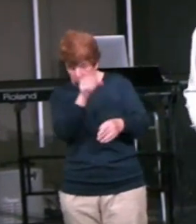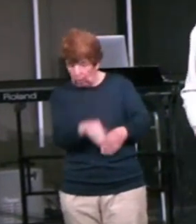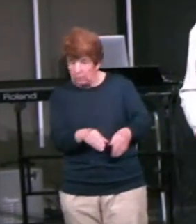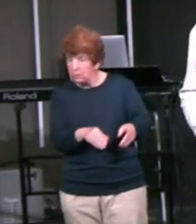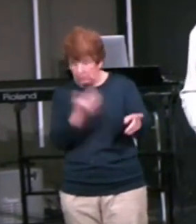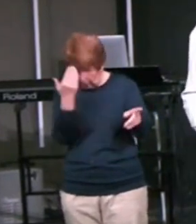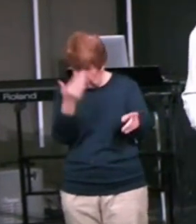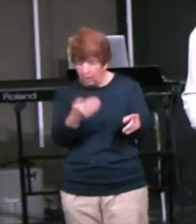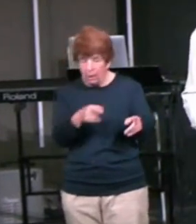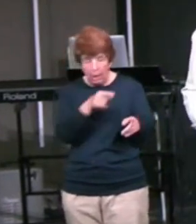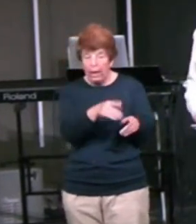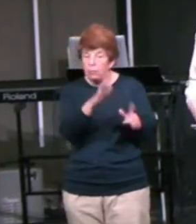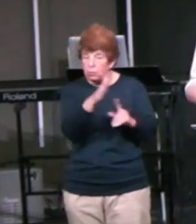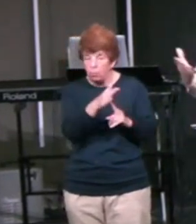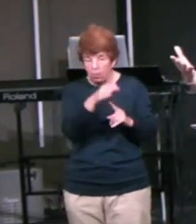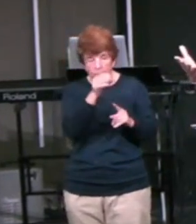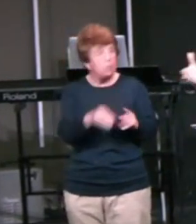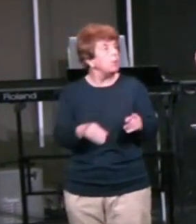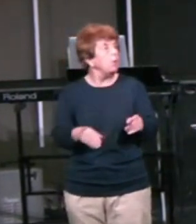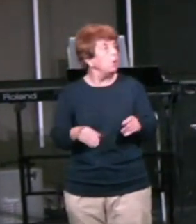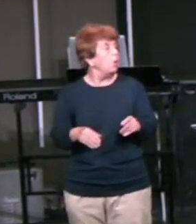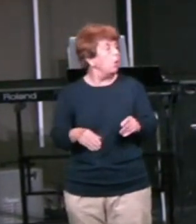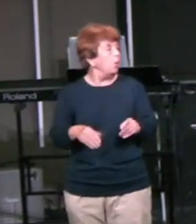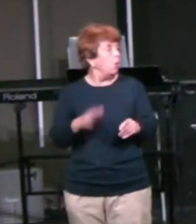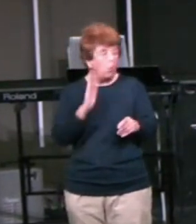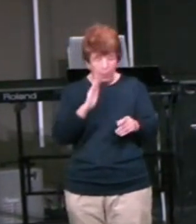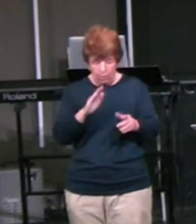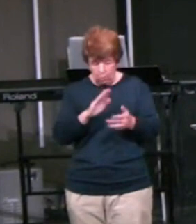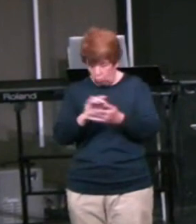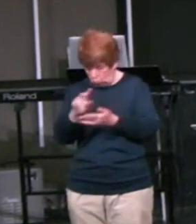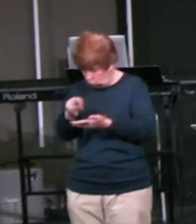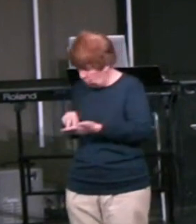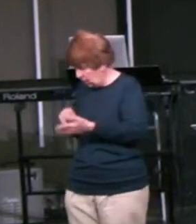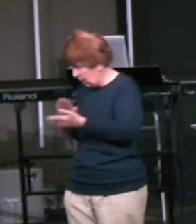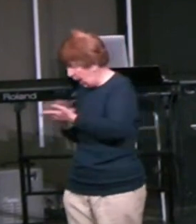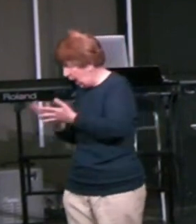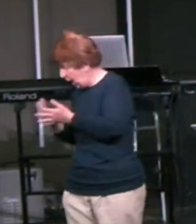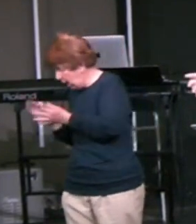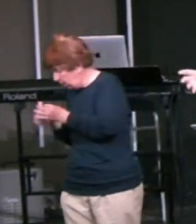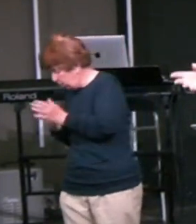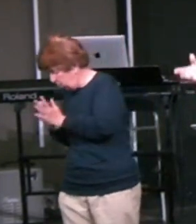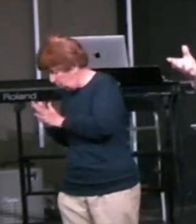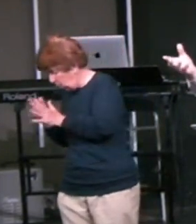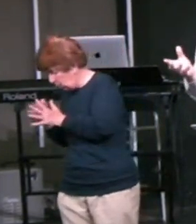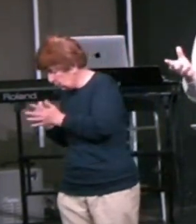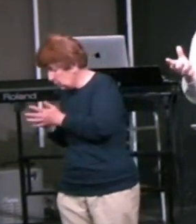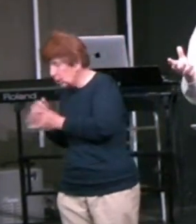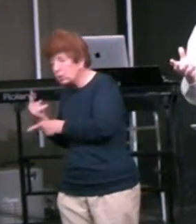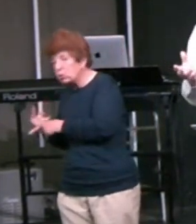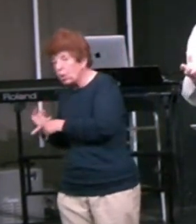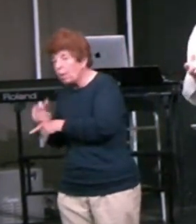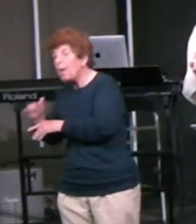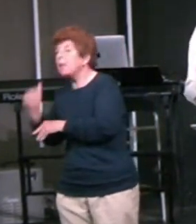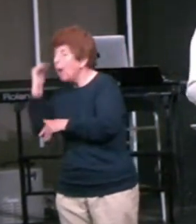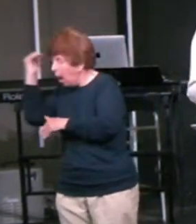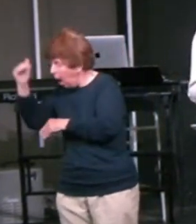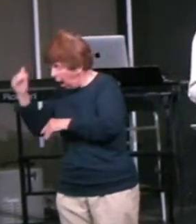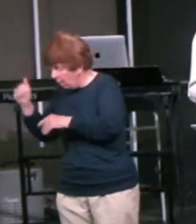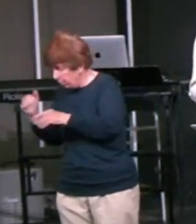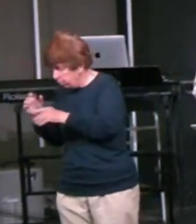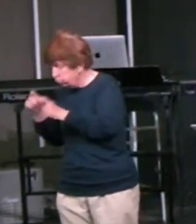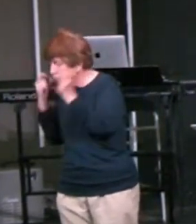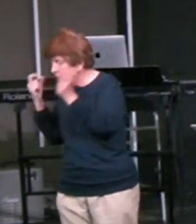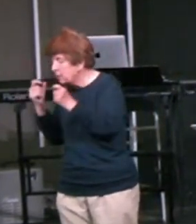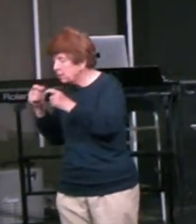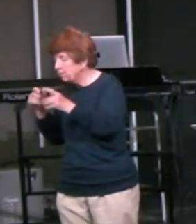but he seems to have been pretty important, because when you get to the book of Hebrews, we're talking about the high priesthood of Jesus,